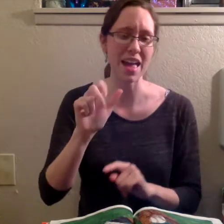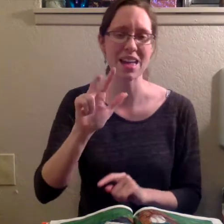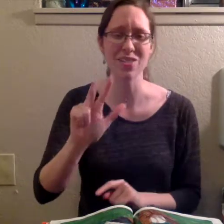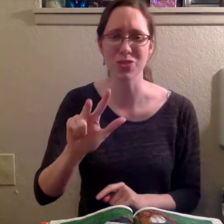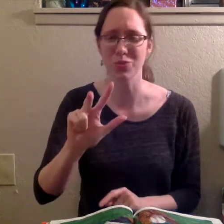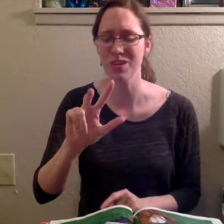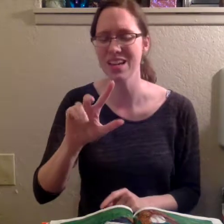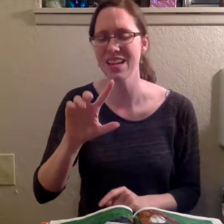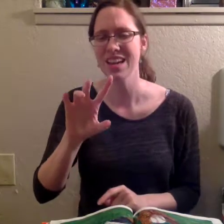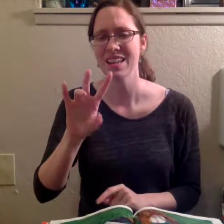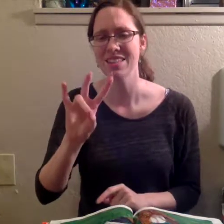a